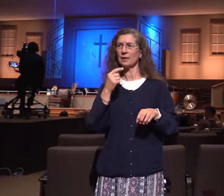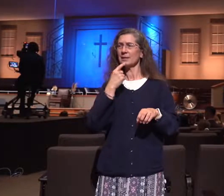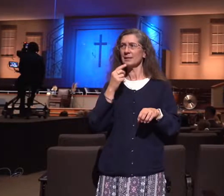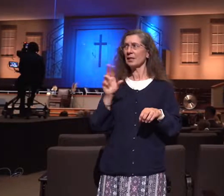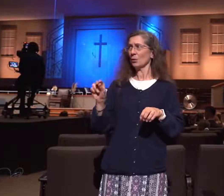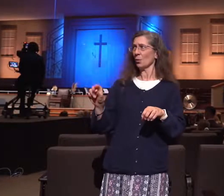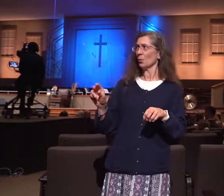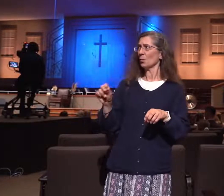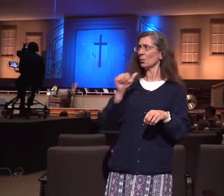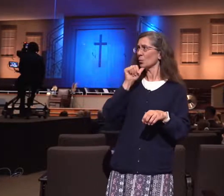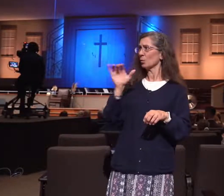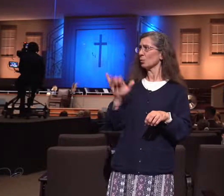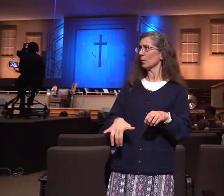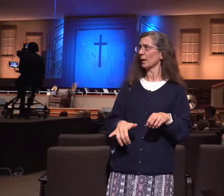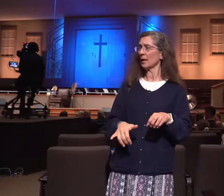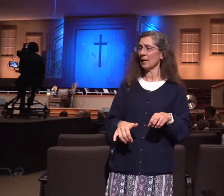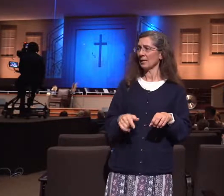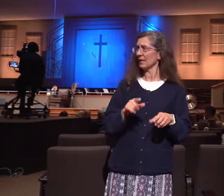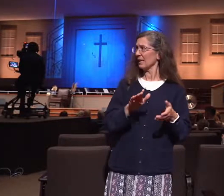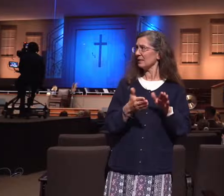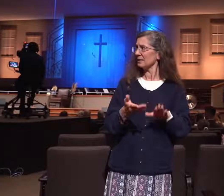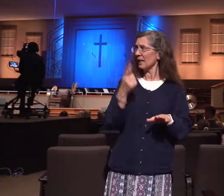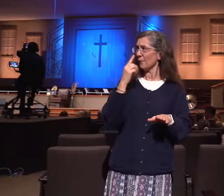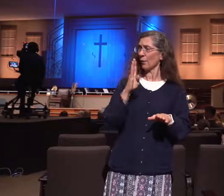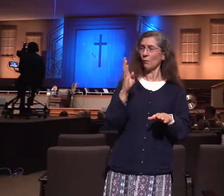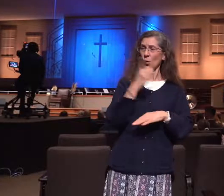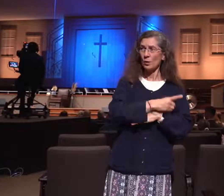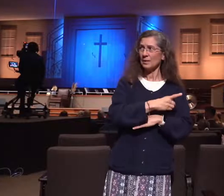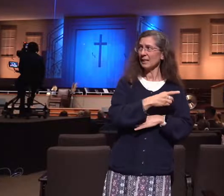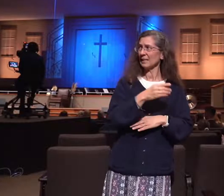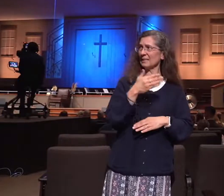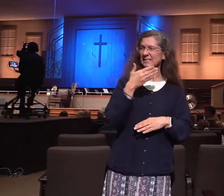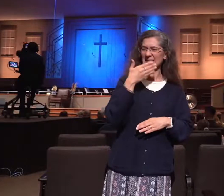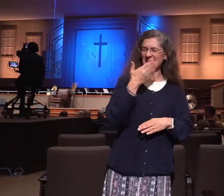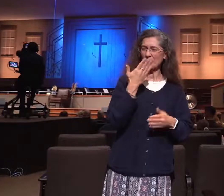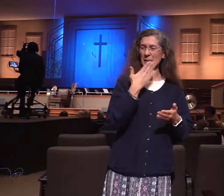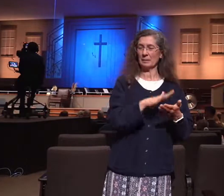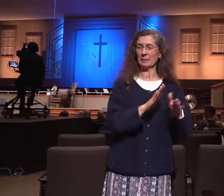Lord. He's been dead 4 days. He's stinking.